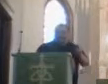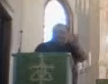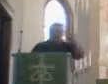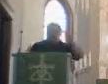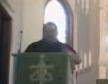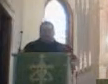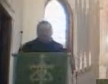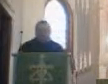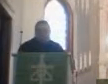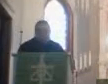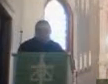Two more things.